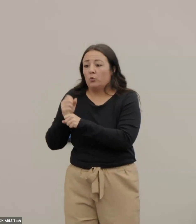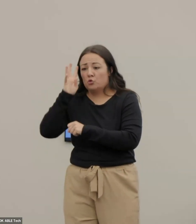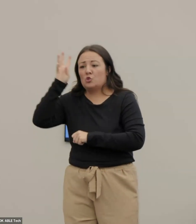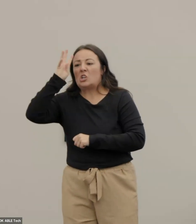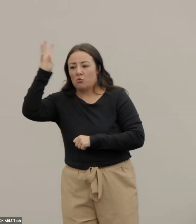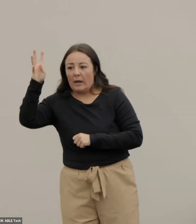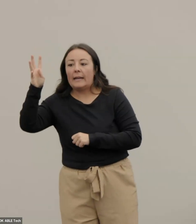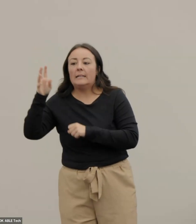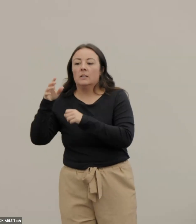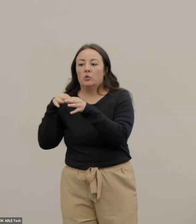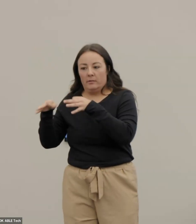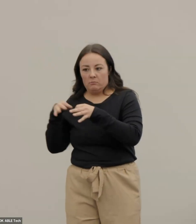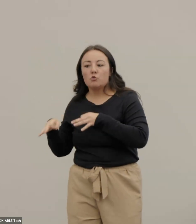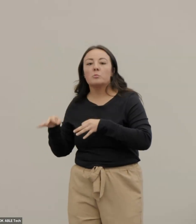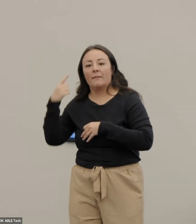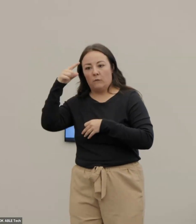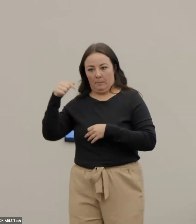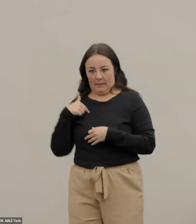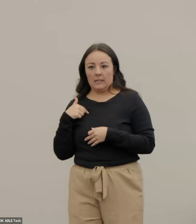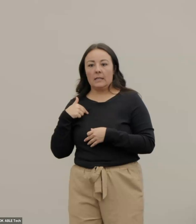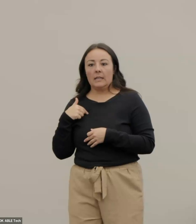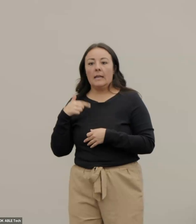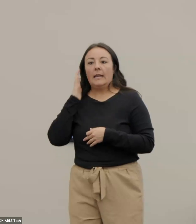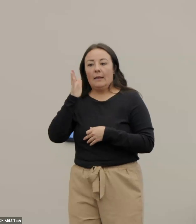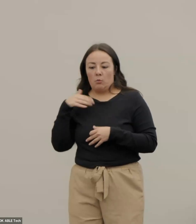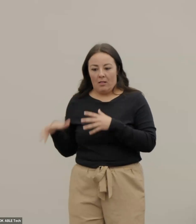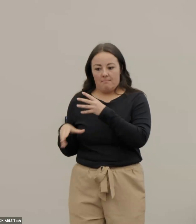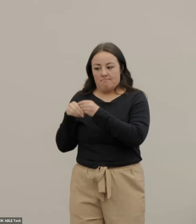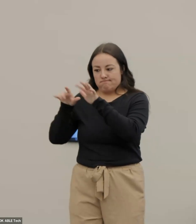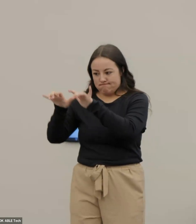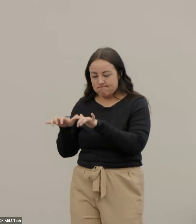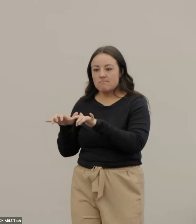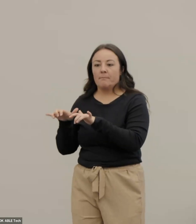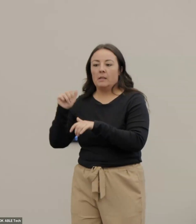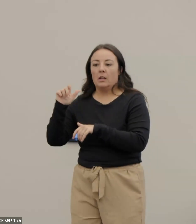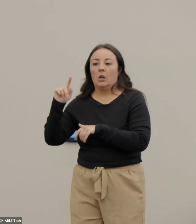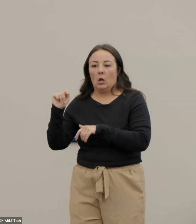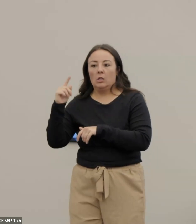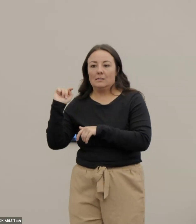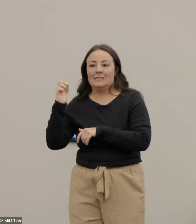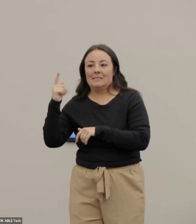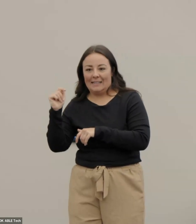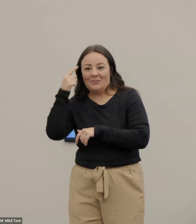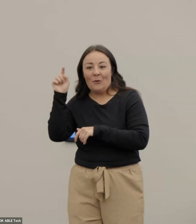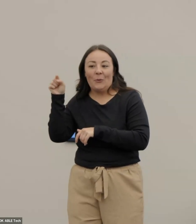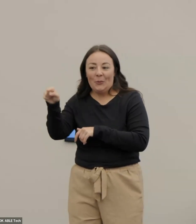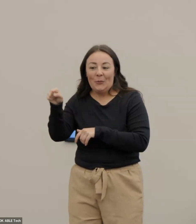It automatically will generate alt text for your images. It sucks.